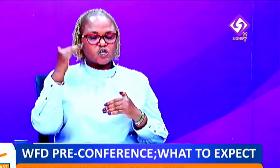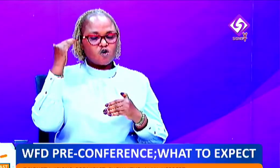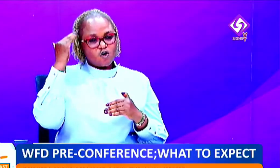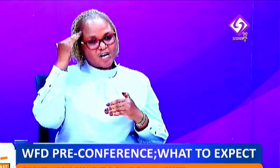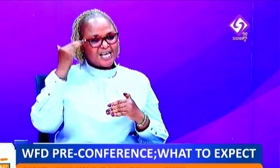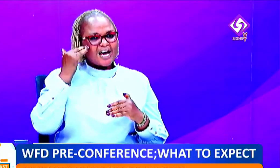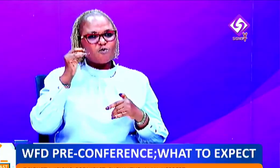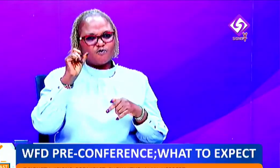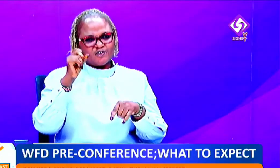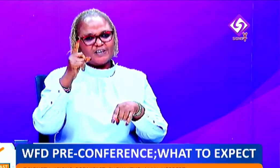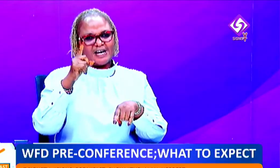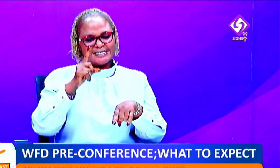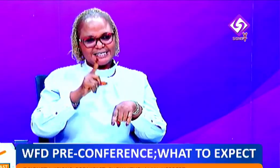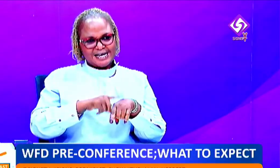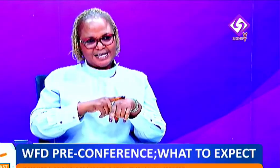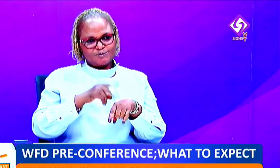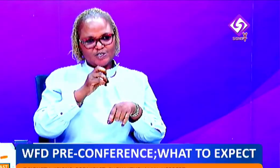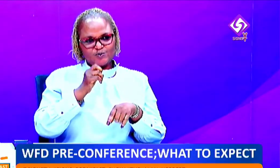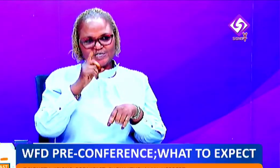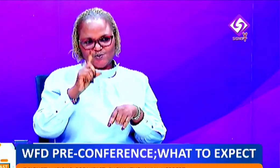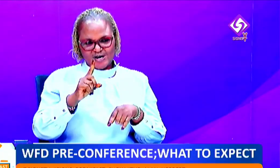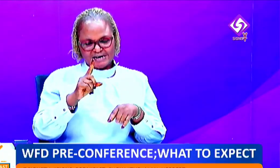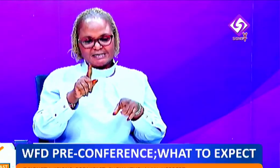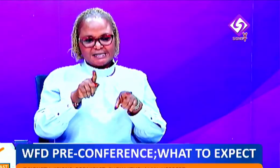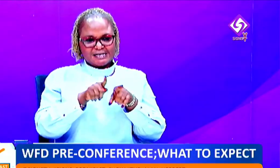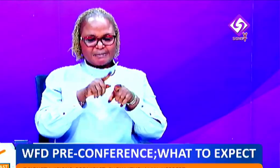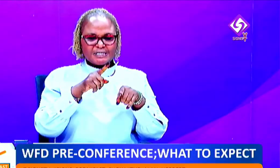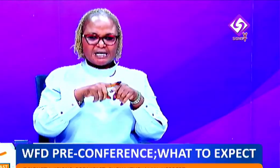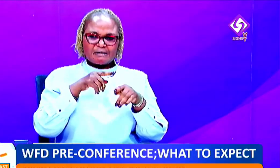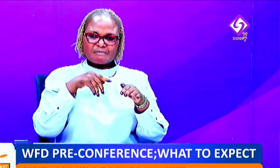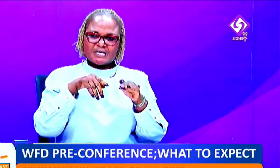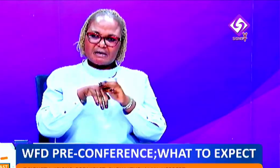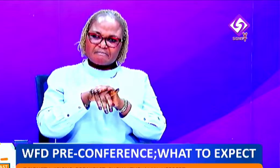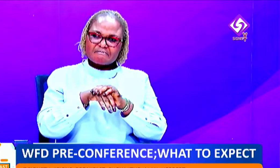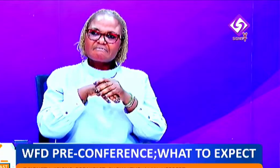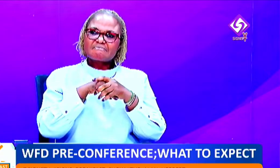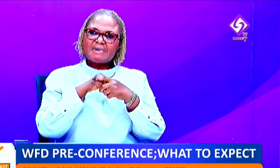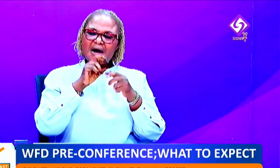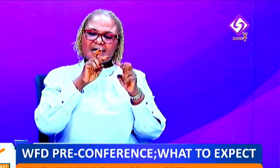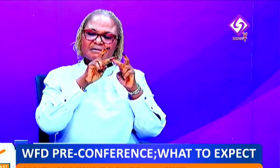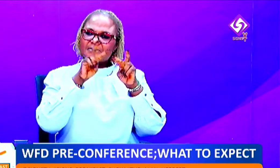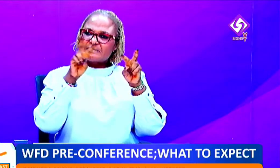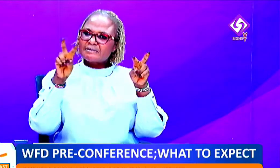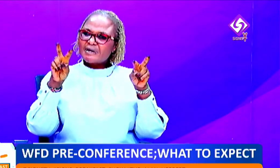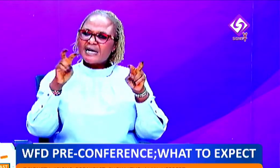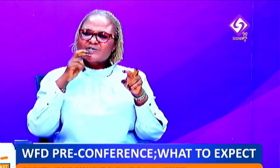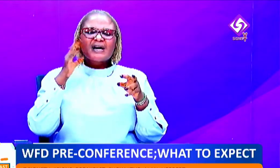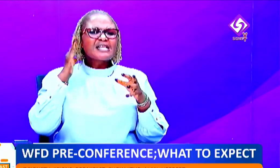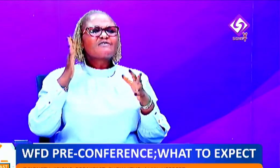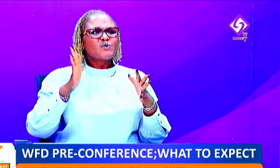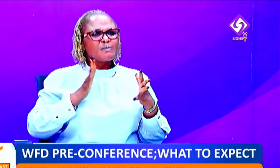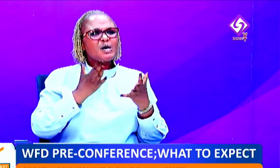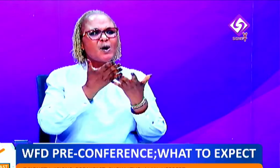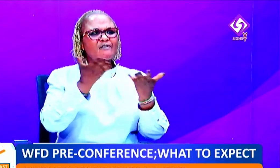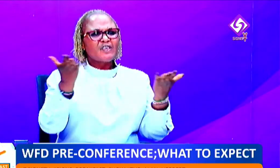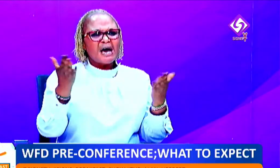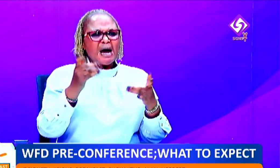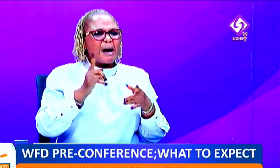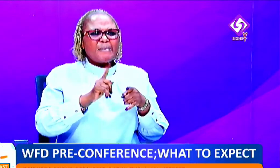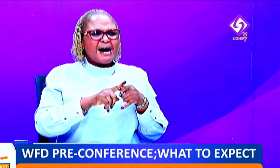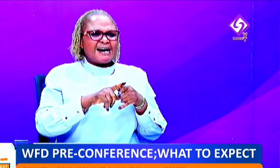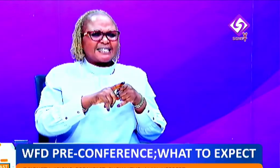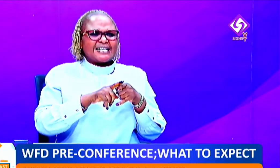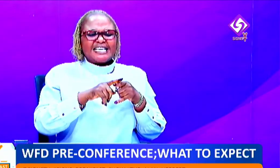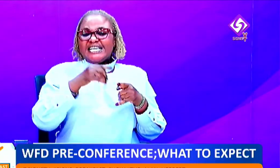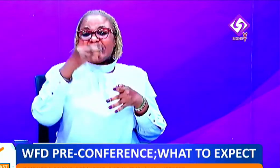the WFD Congress in South Korea, and that was my first time in 2021. And when I was there, I realized that there